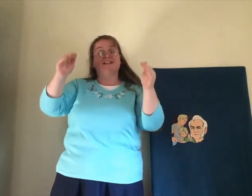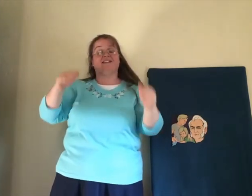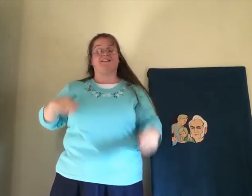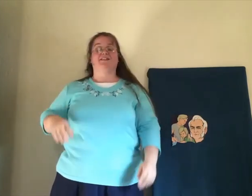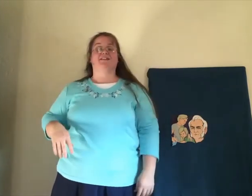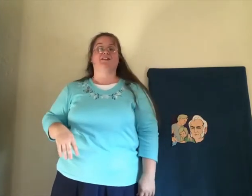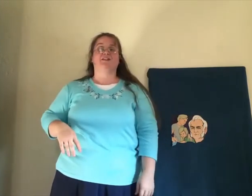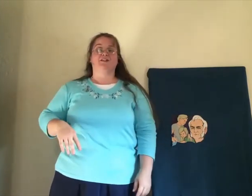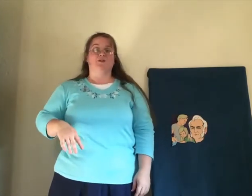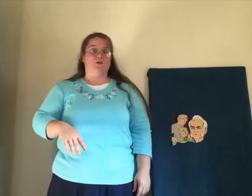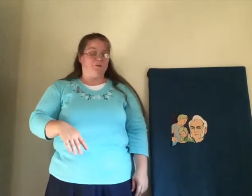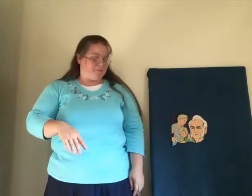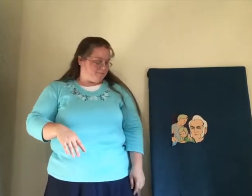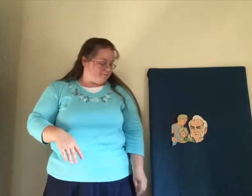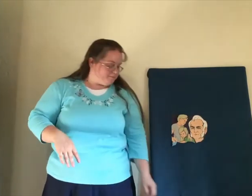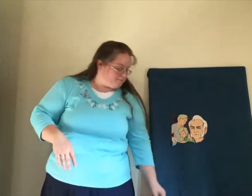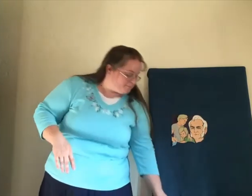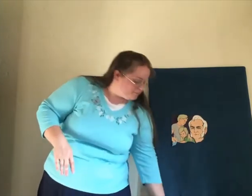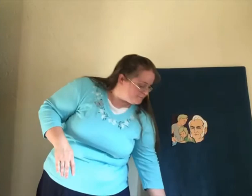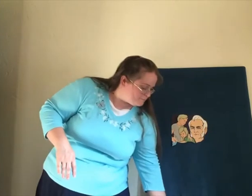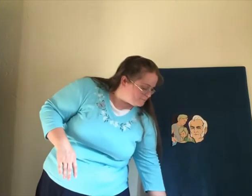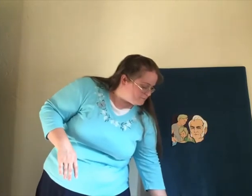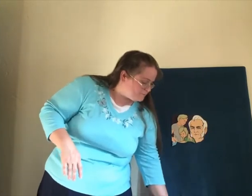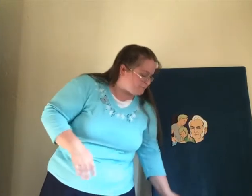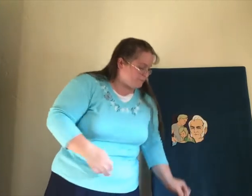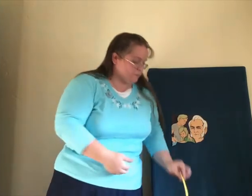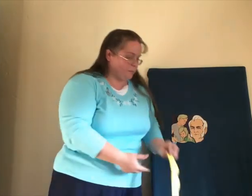Why did they need to trust Jesus? So that they could go to heaven.